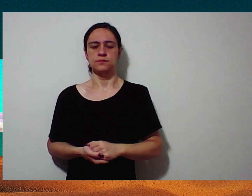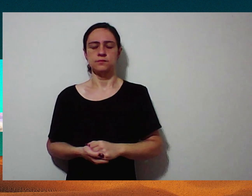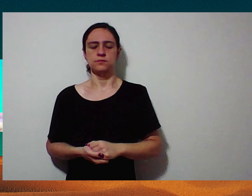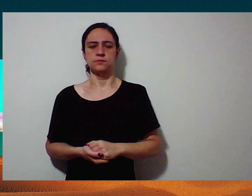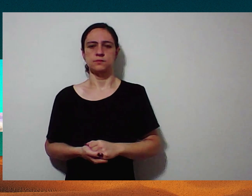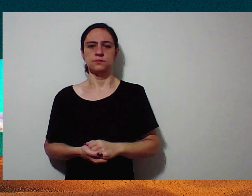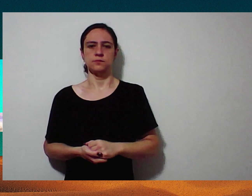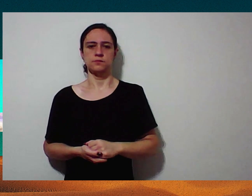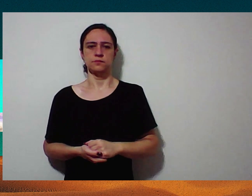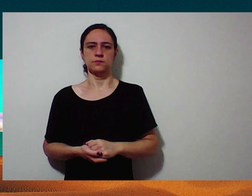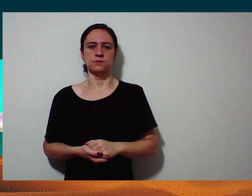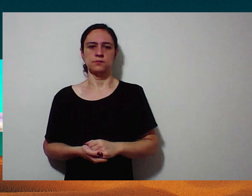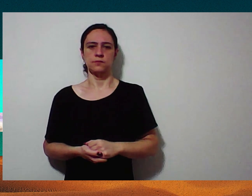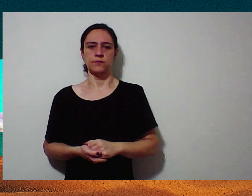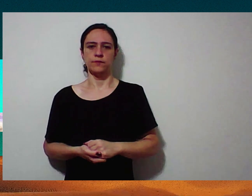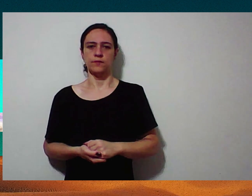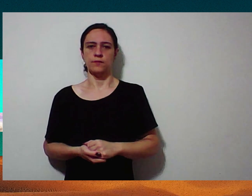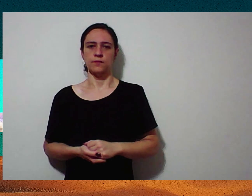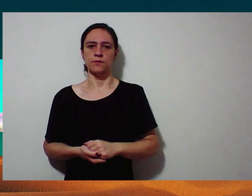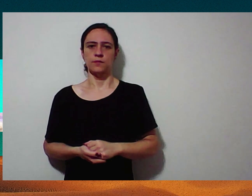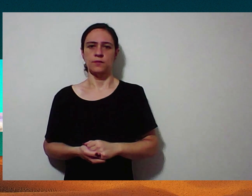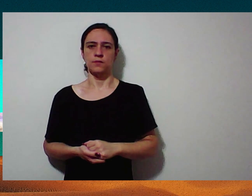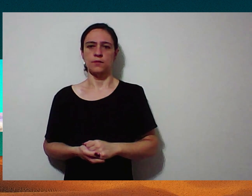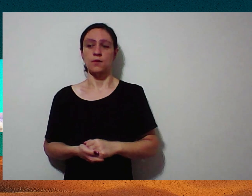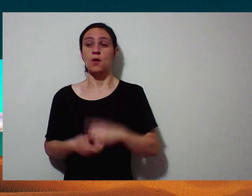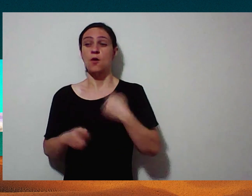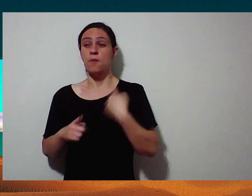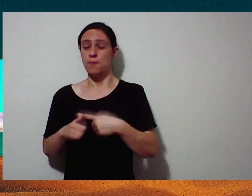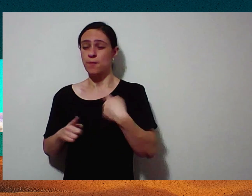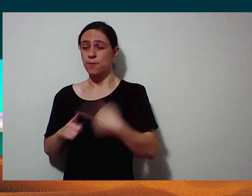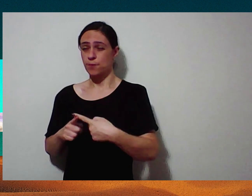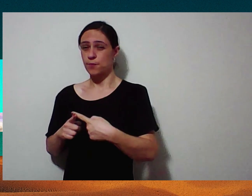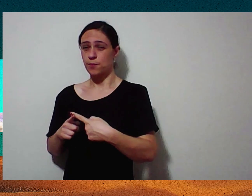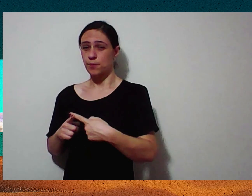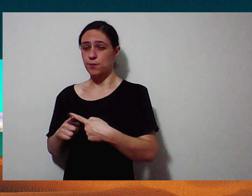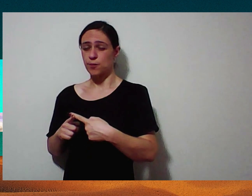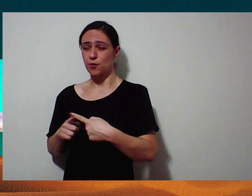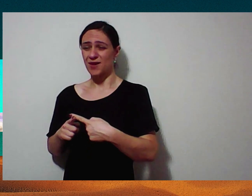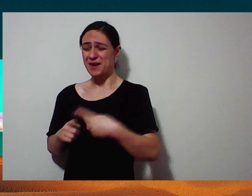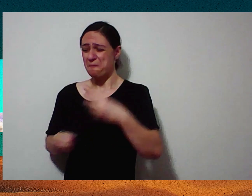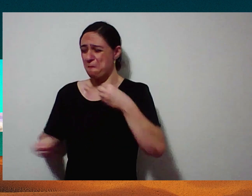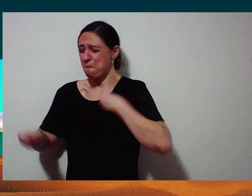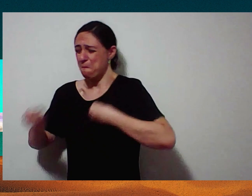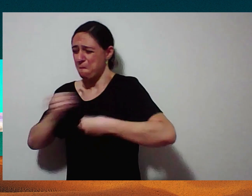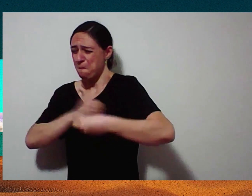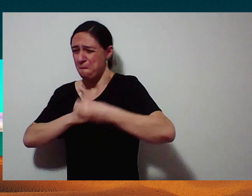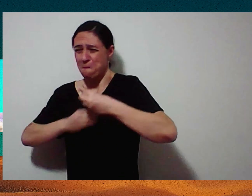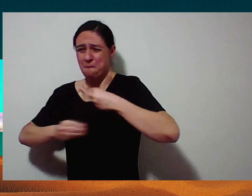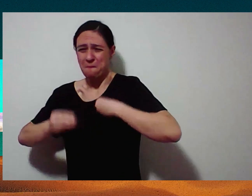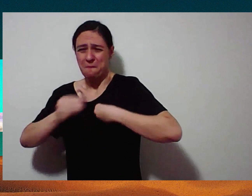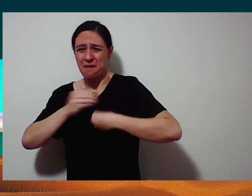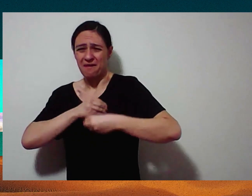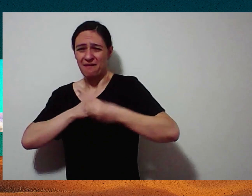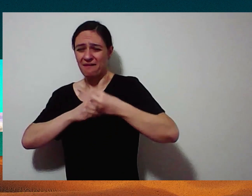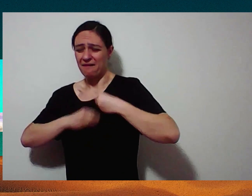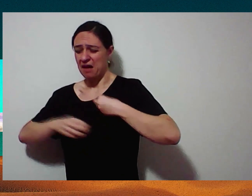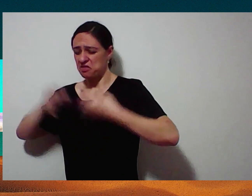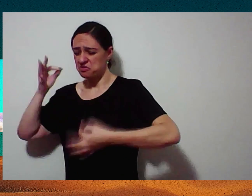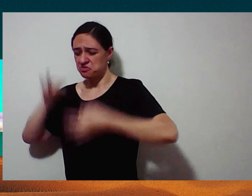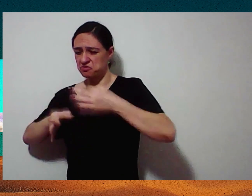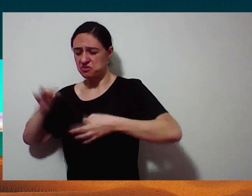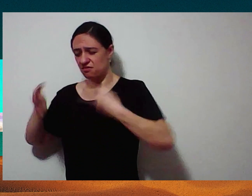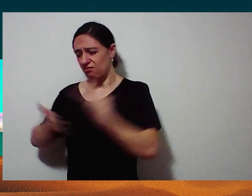Pela multiplicação das tuas iniquidades e pela injustiça do teu comércio. You defiled